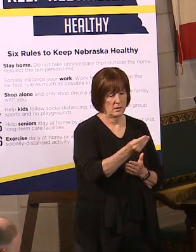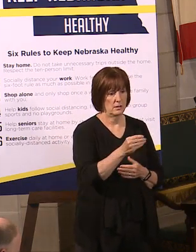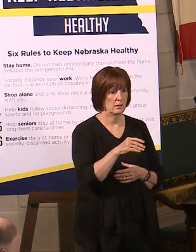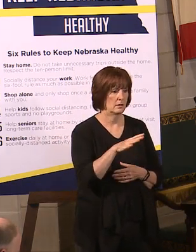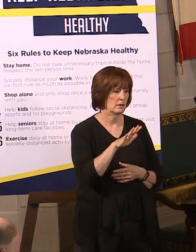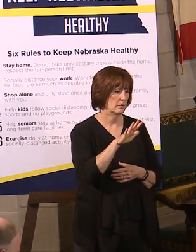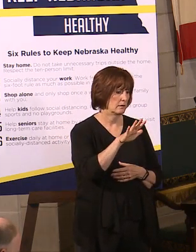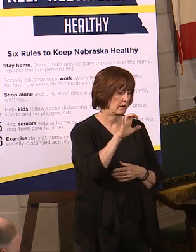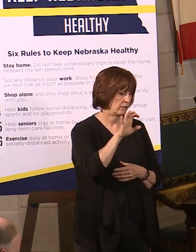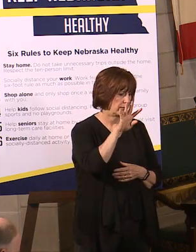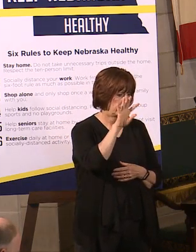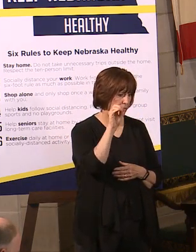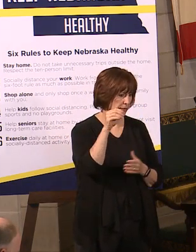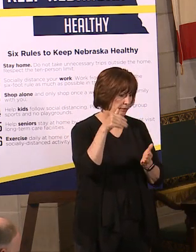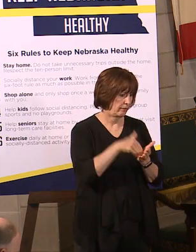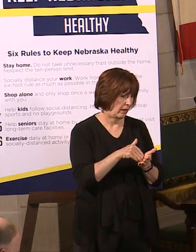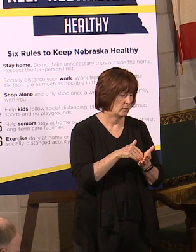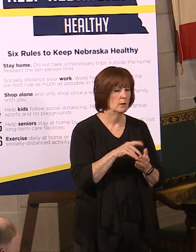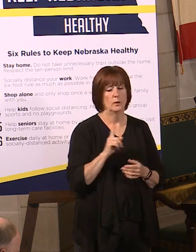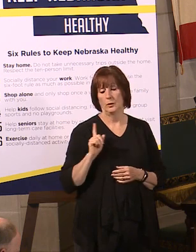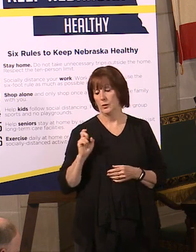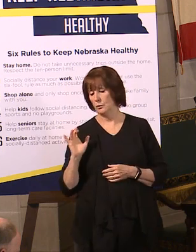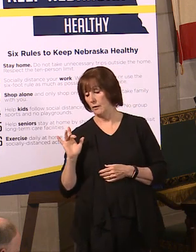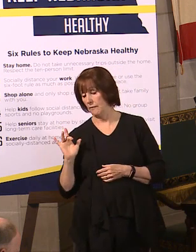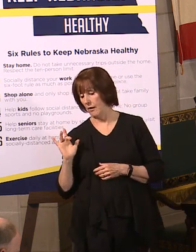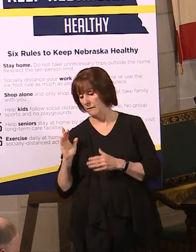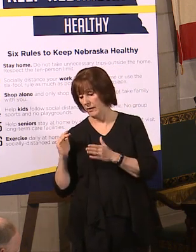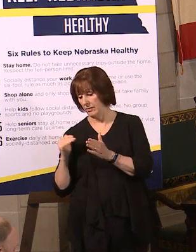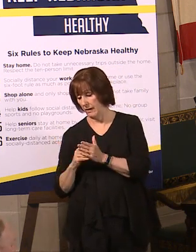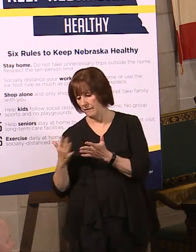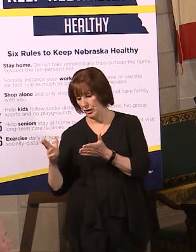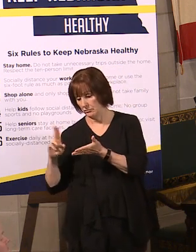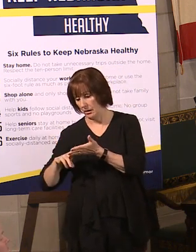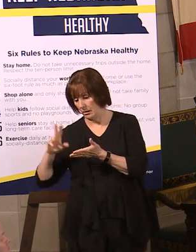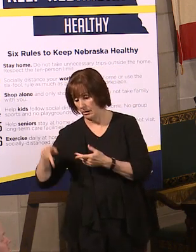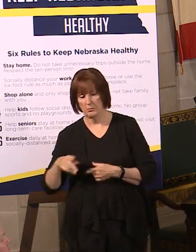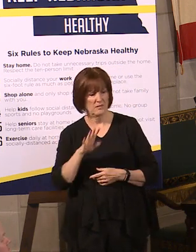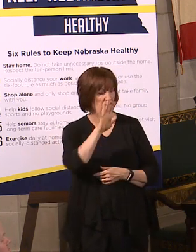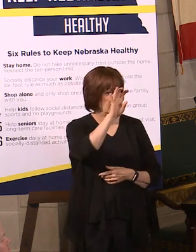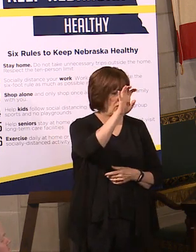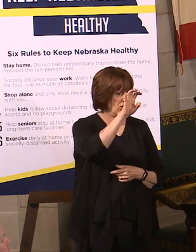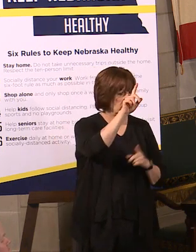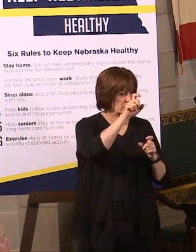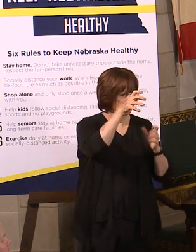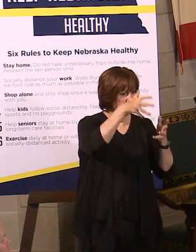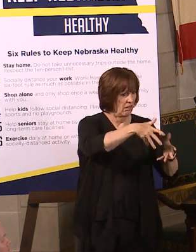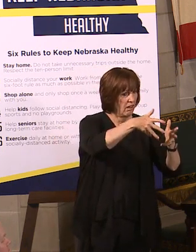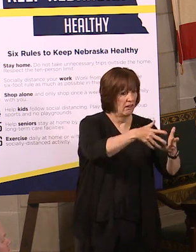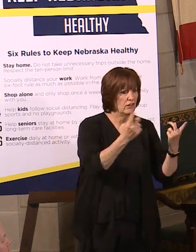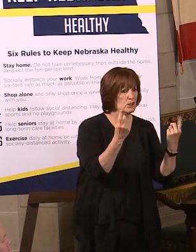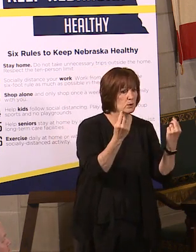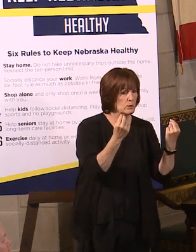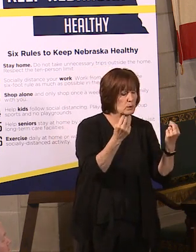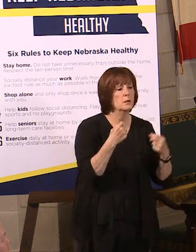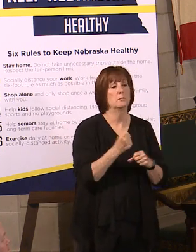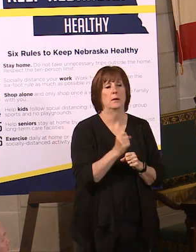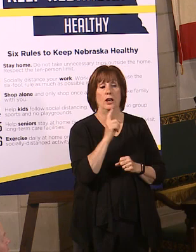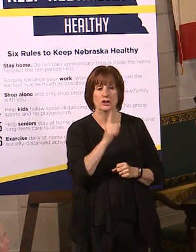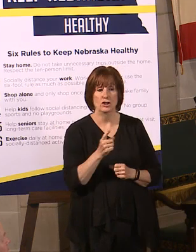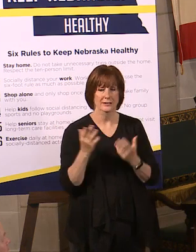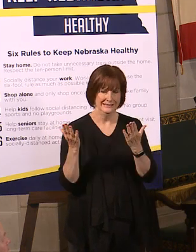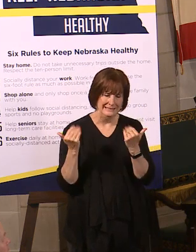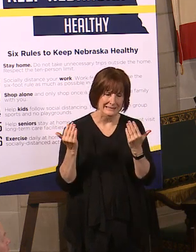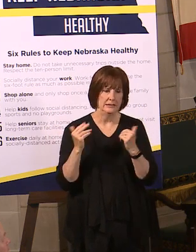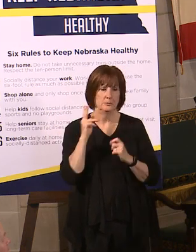you've got 120,000 people signed up, that leaves you got over 400,000 tests left over. Well, first of all, we want to make sure that we get more people signed